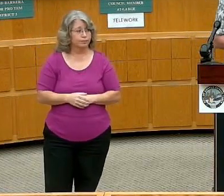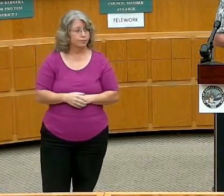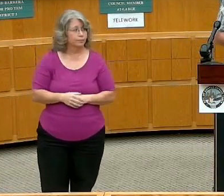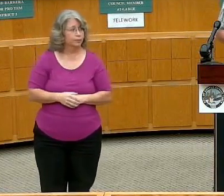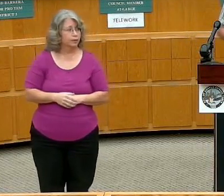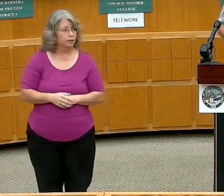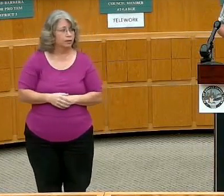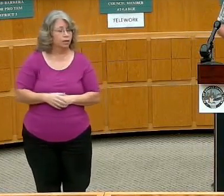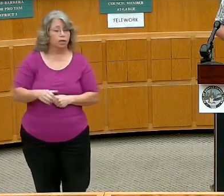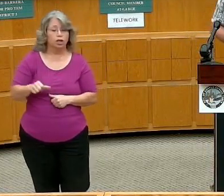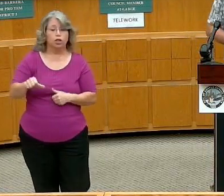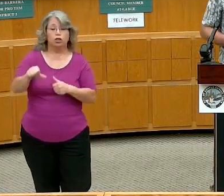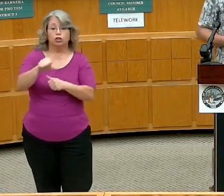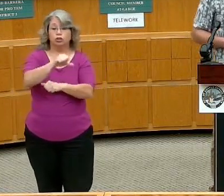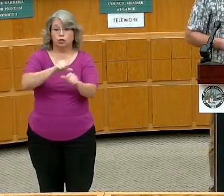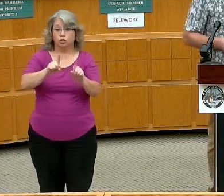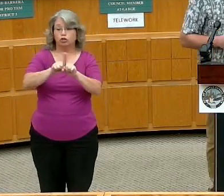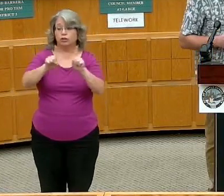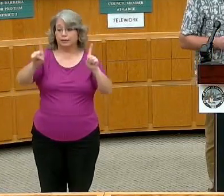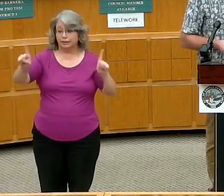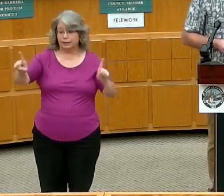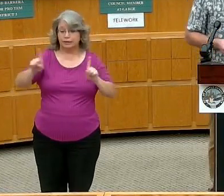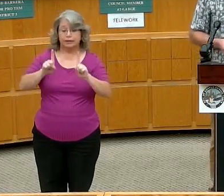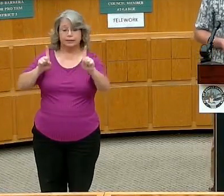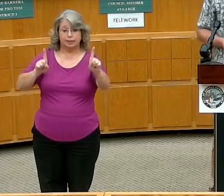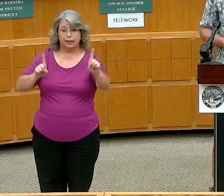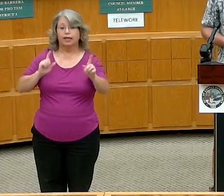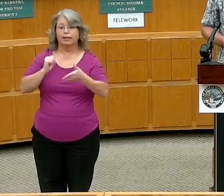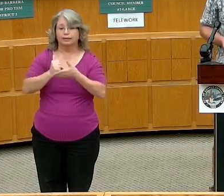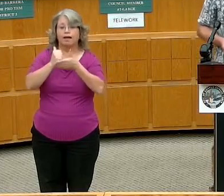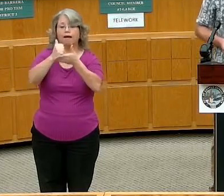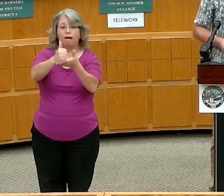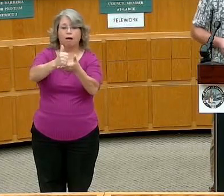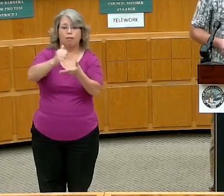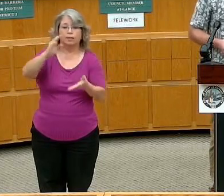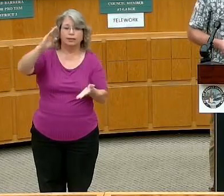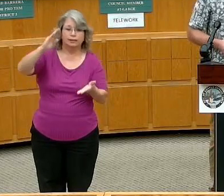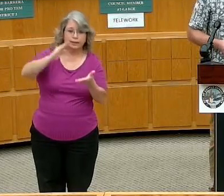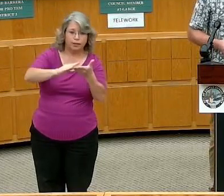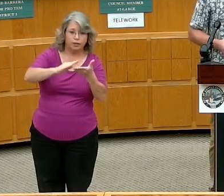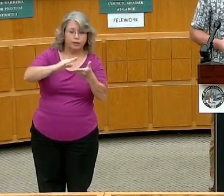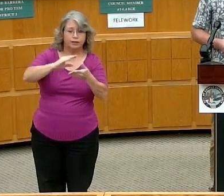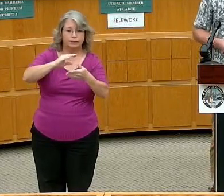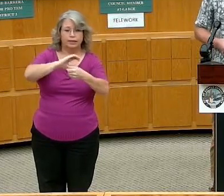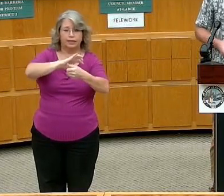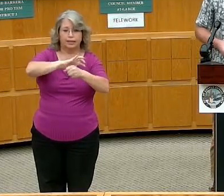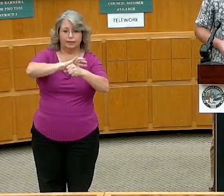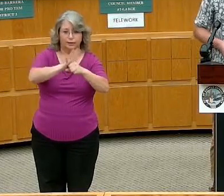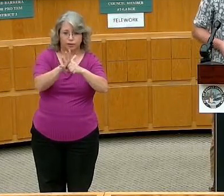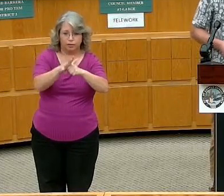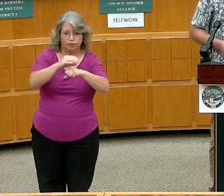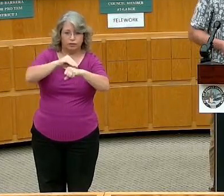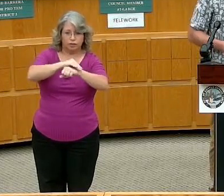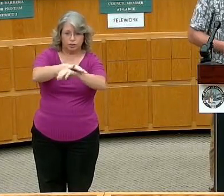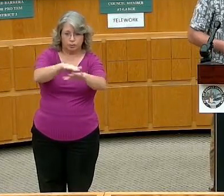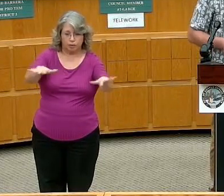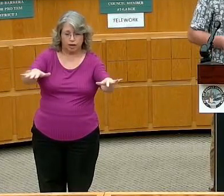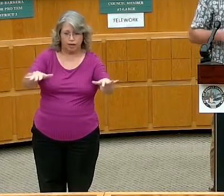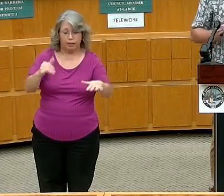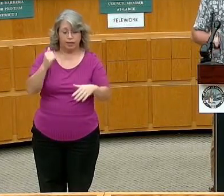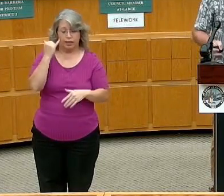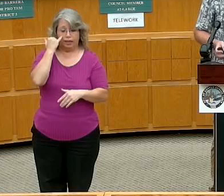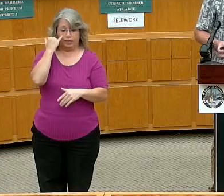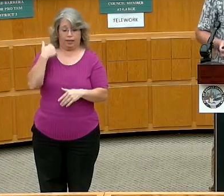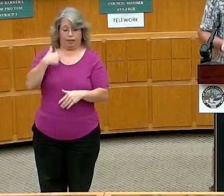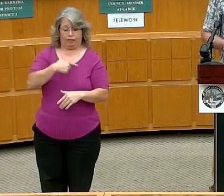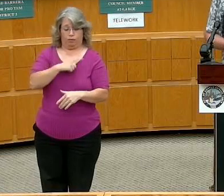is likely to be decreasing the impact of COVID-19 if we're as good as the average country that was studied